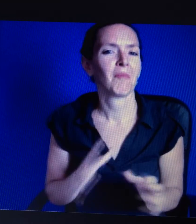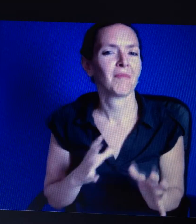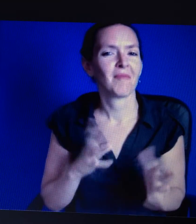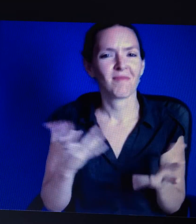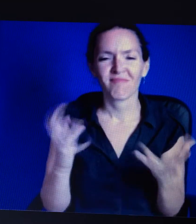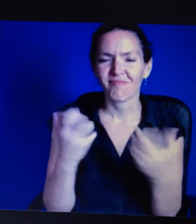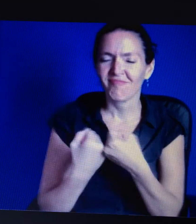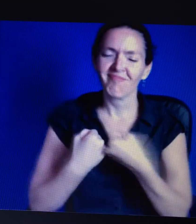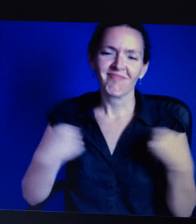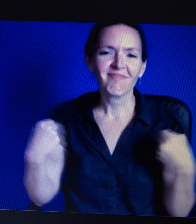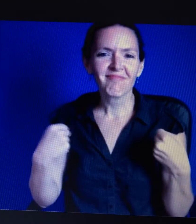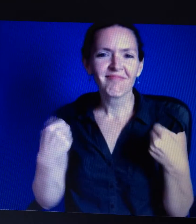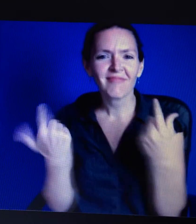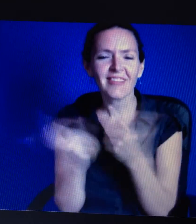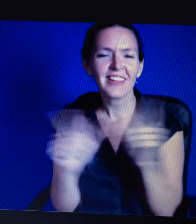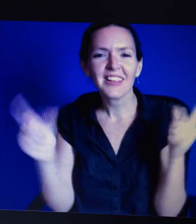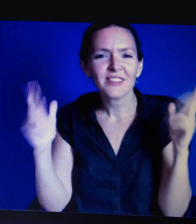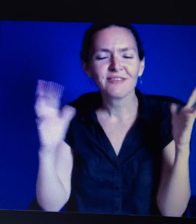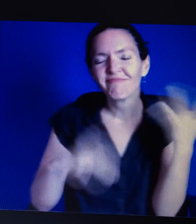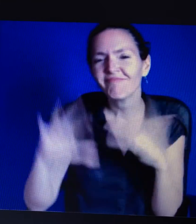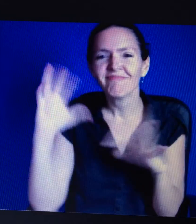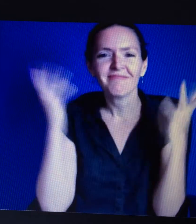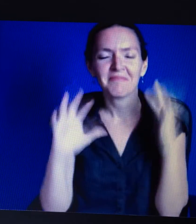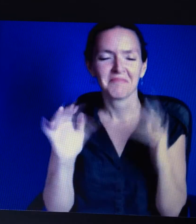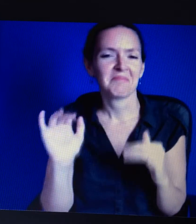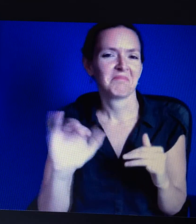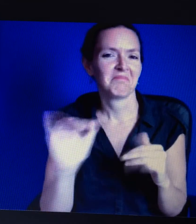playing around with it, it's fine.